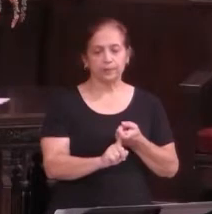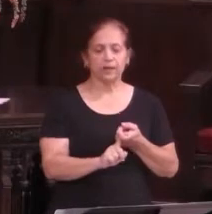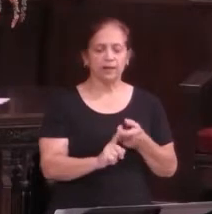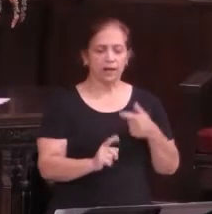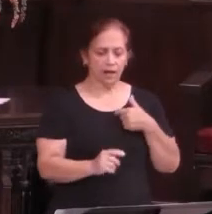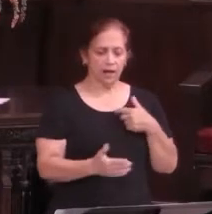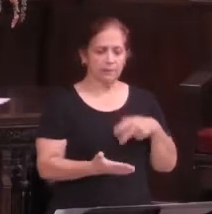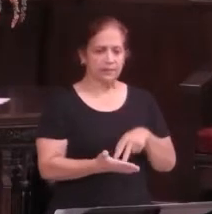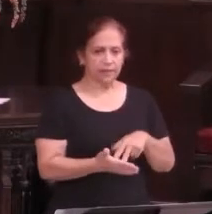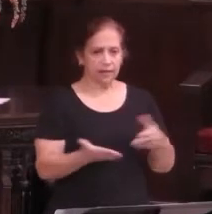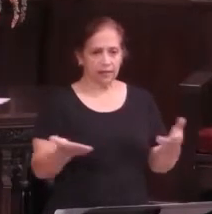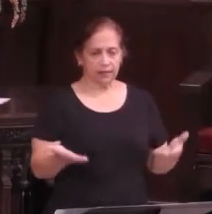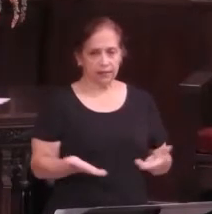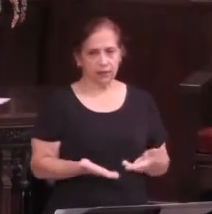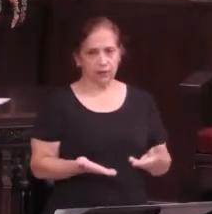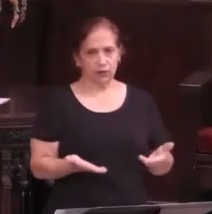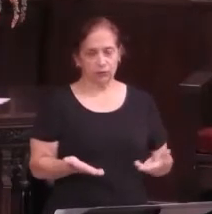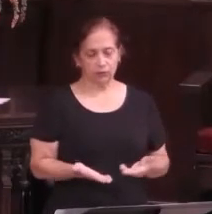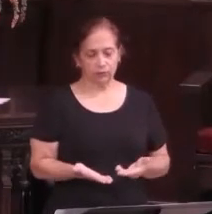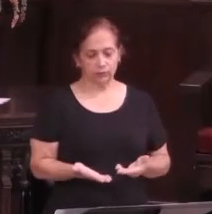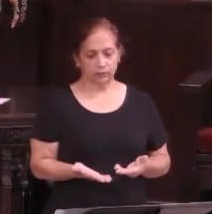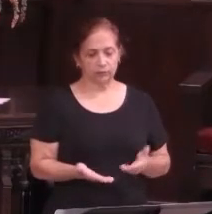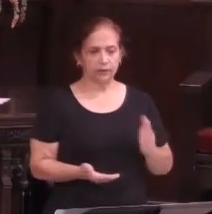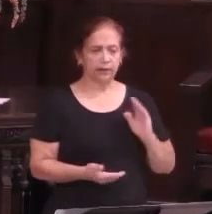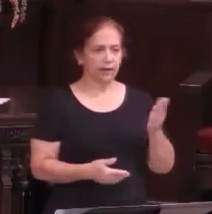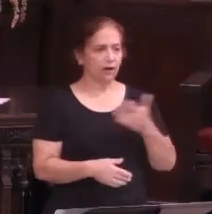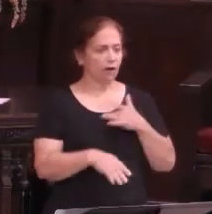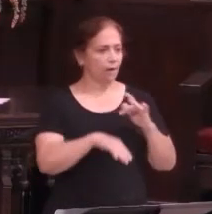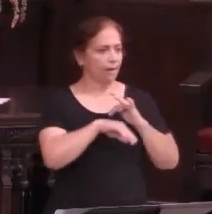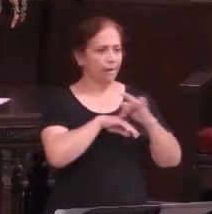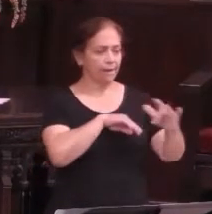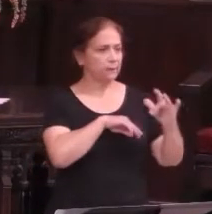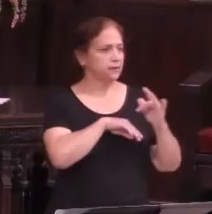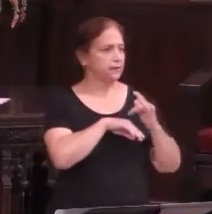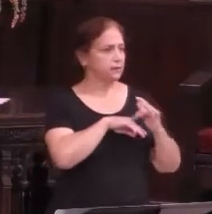standing here in our empty sanctuary,